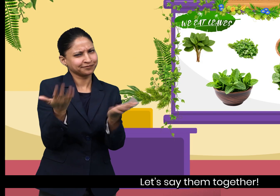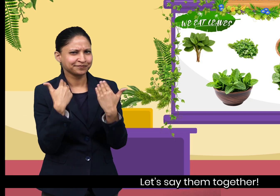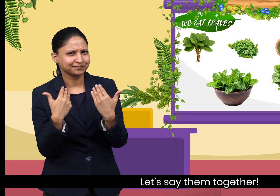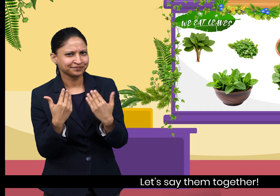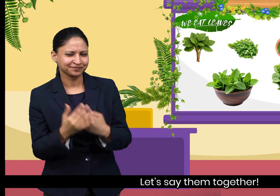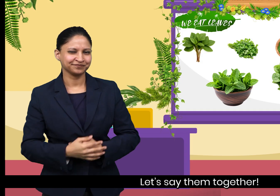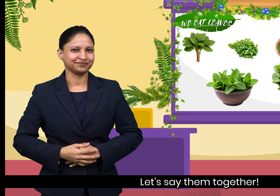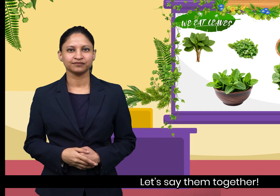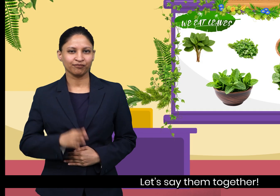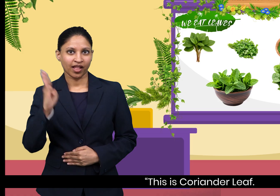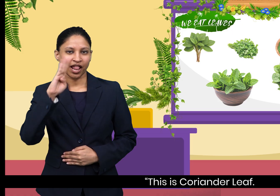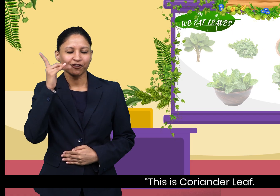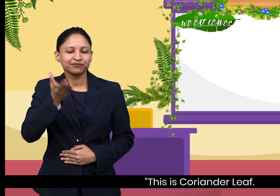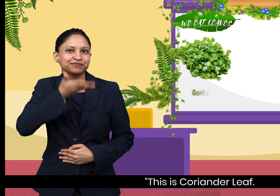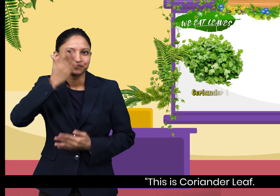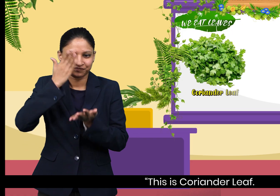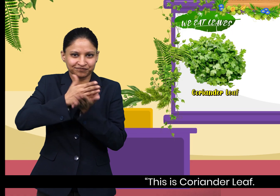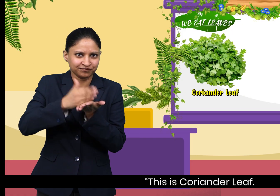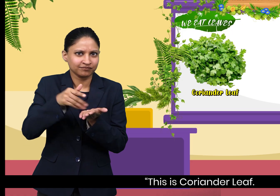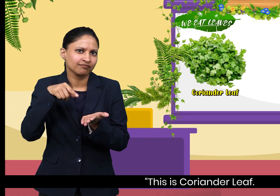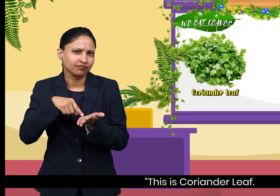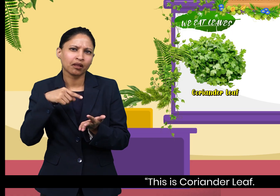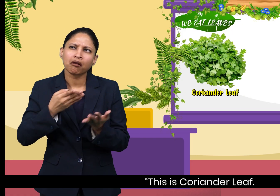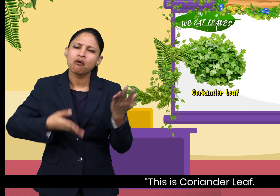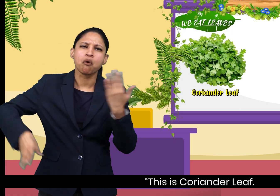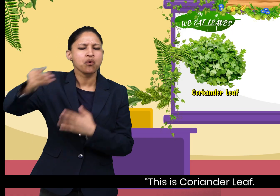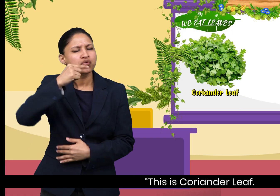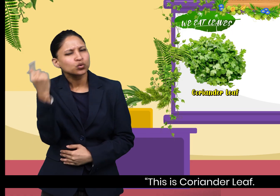together. This is coriander leaf.